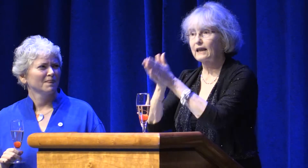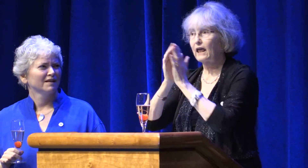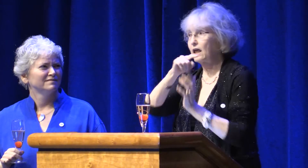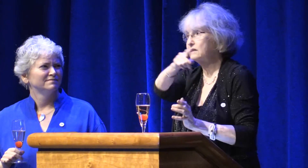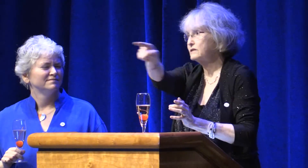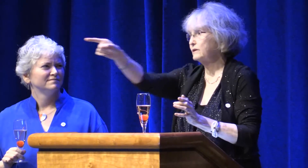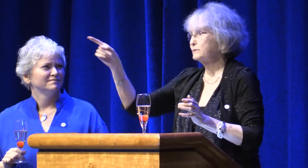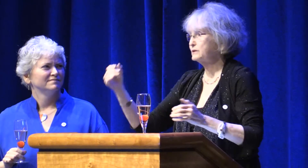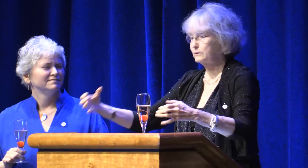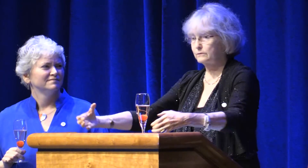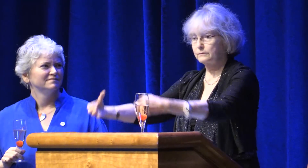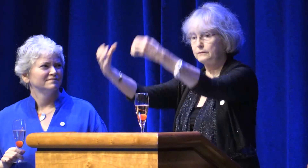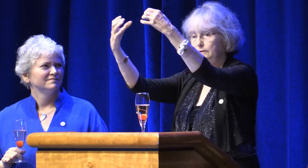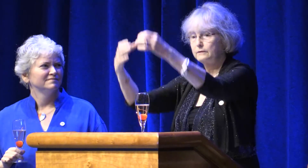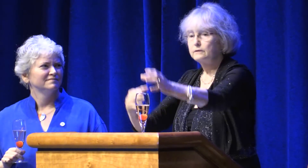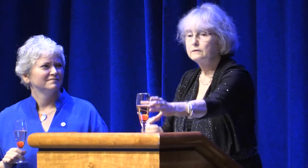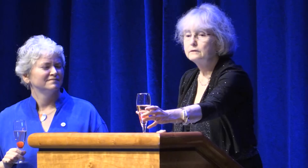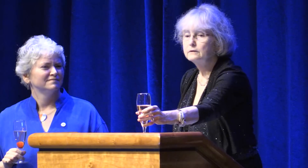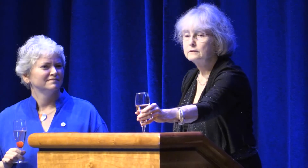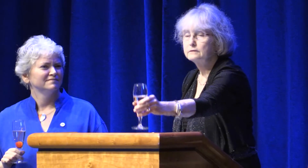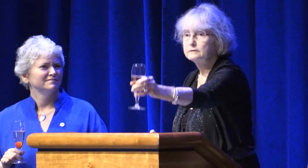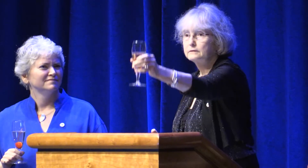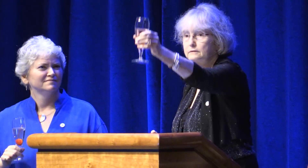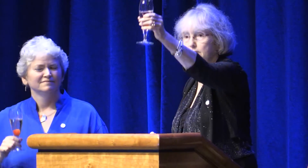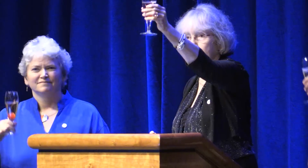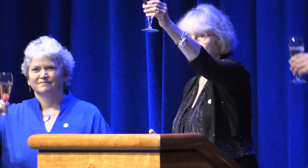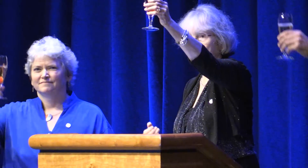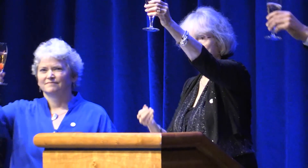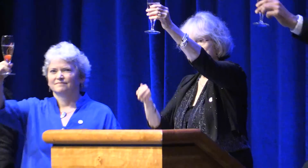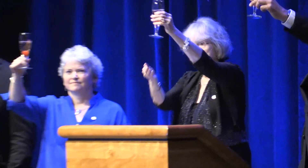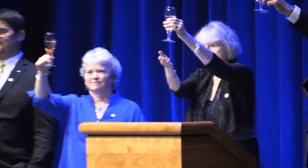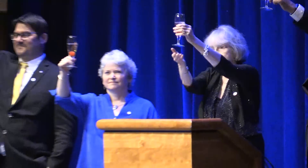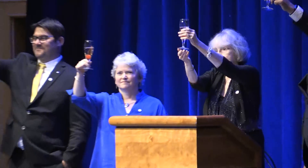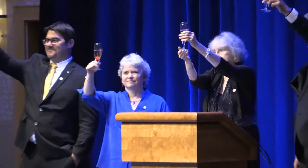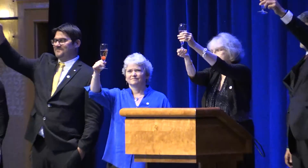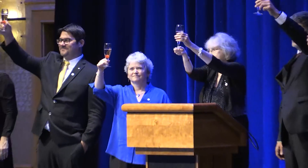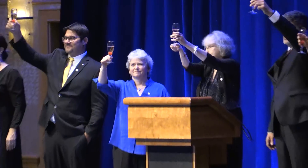With that, I'll ask you all to raise a glass.